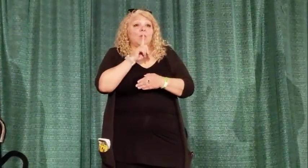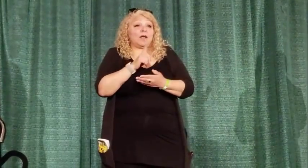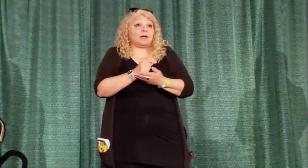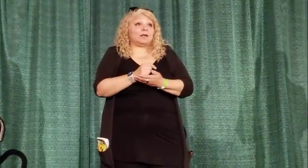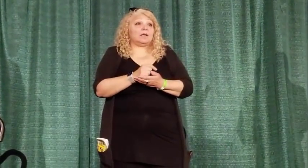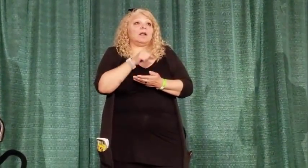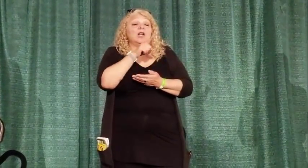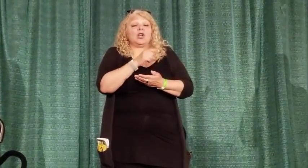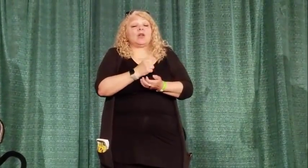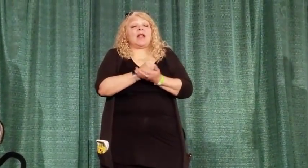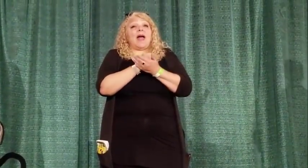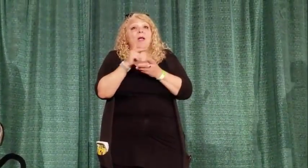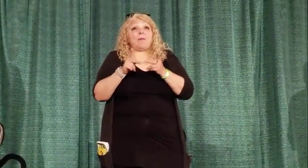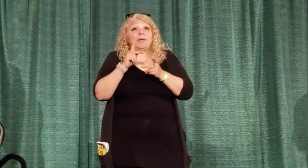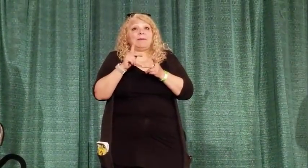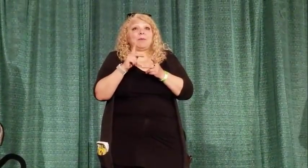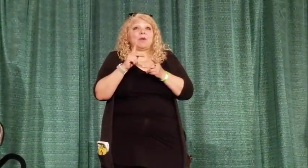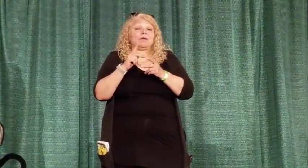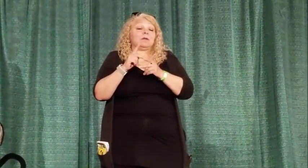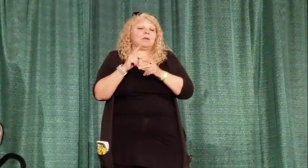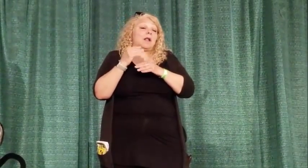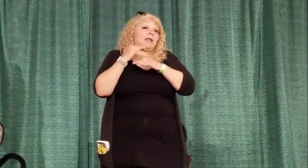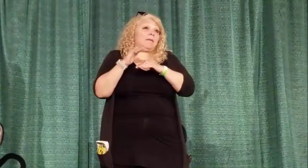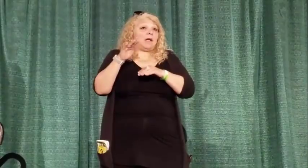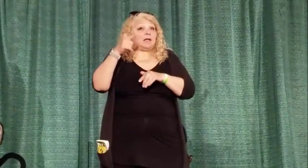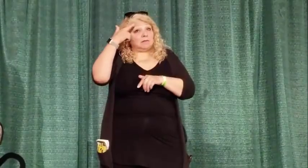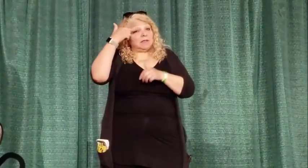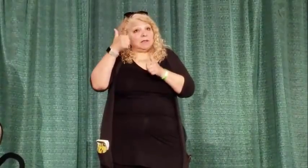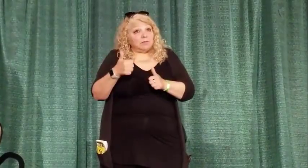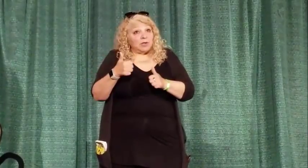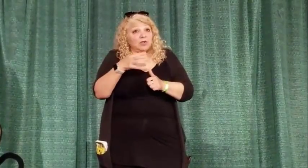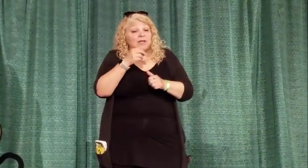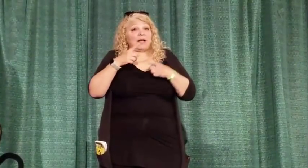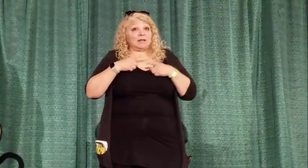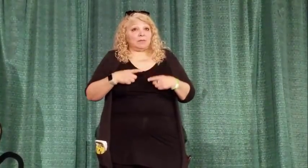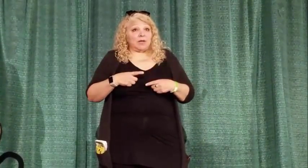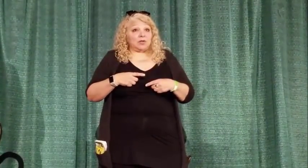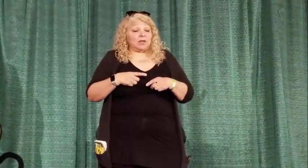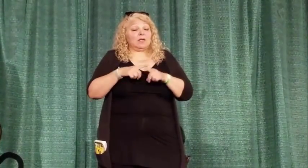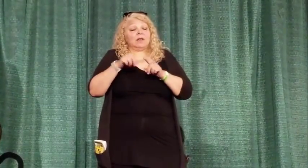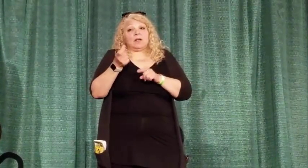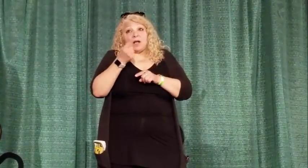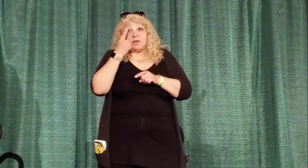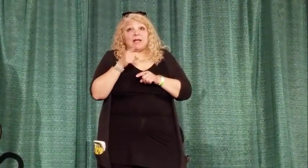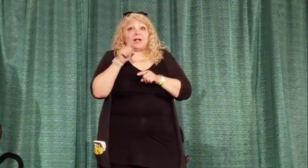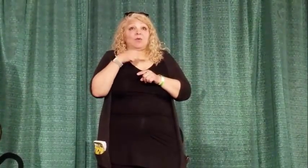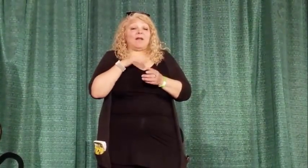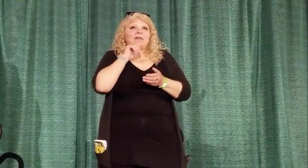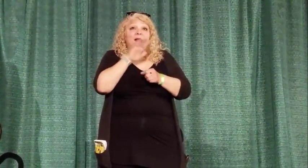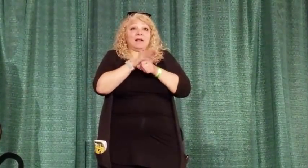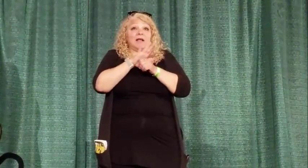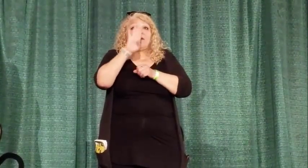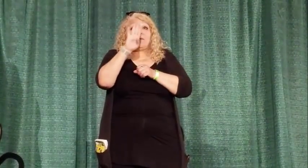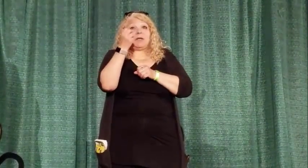risk of dementia and depression from not just B12 deficiency, but also from deficiency